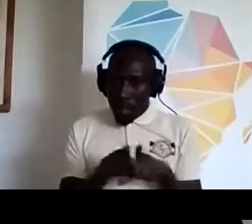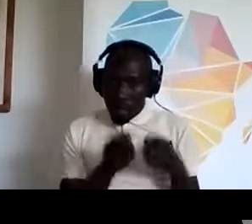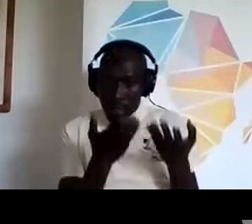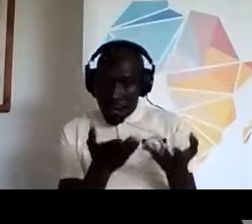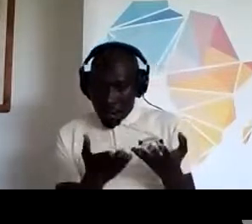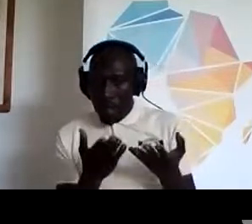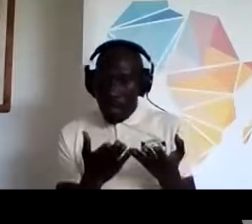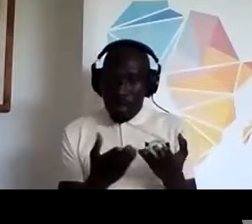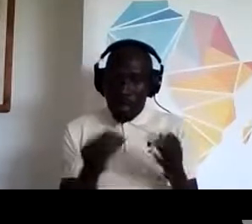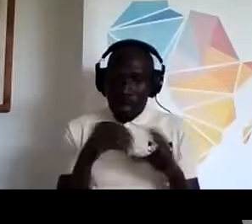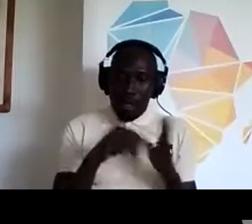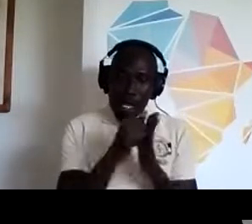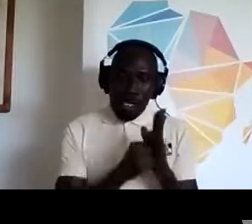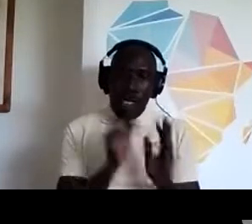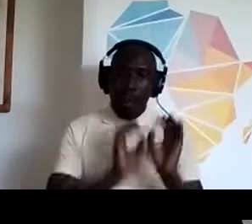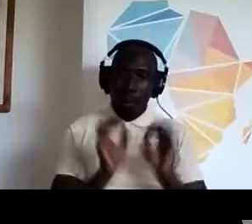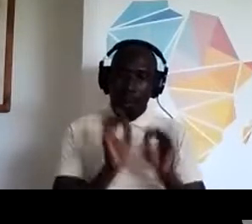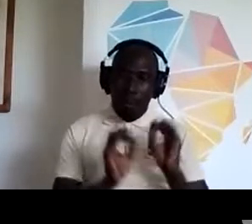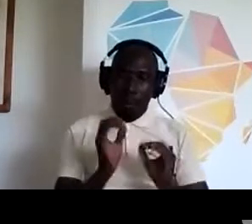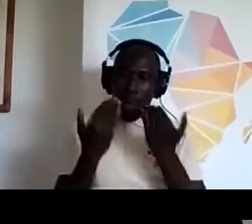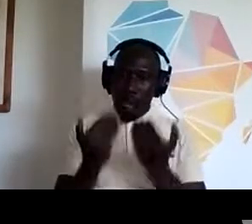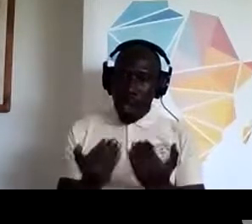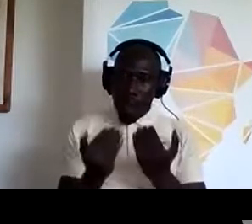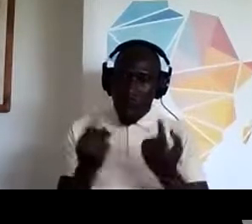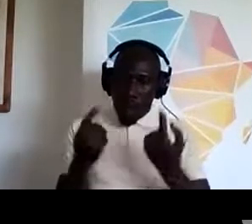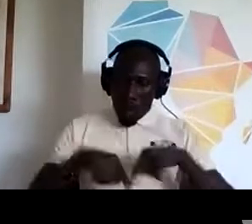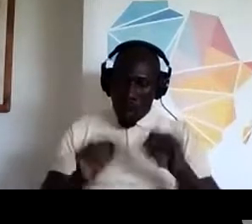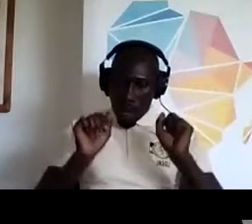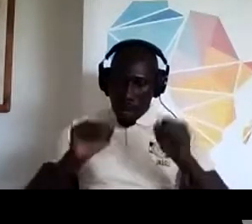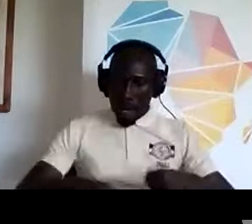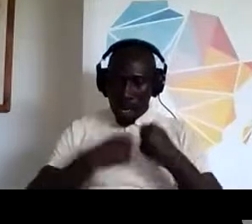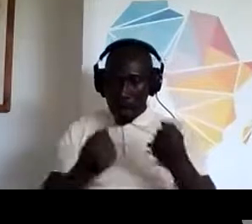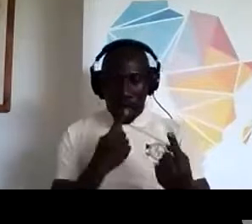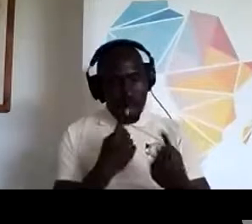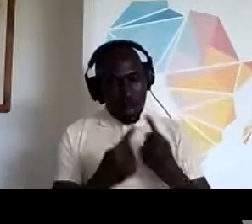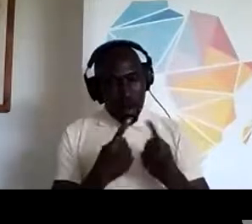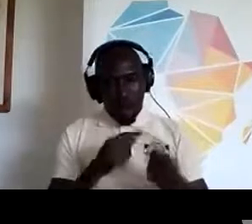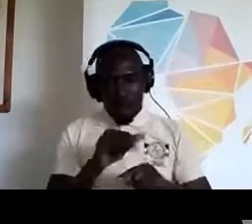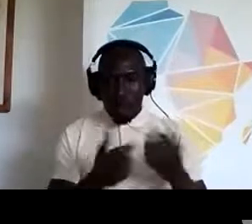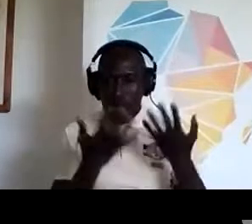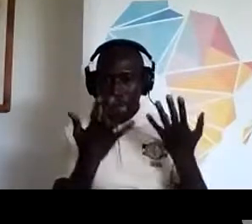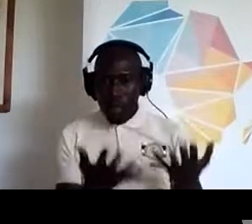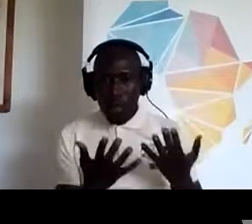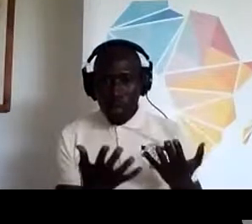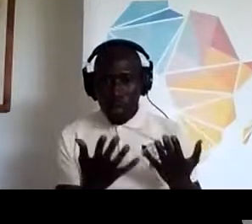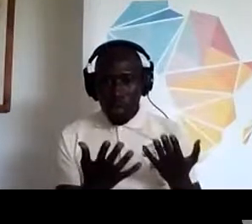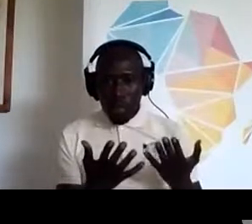in their agenda as well. So we cannot talk about,